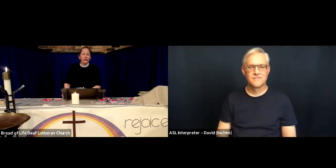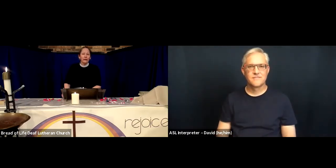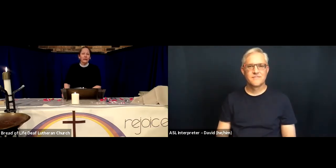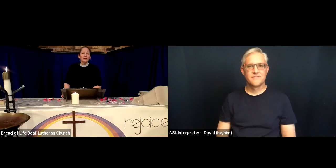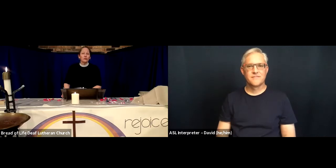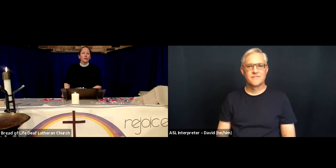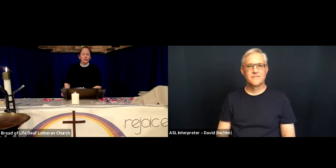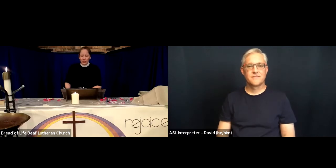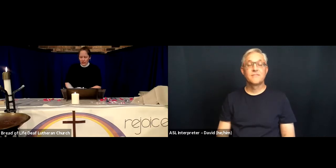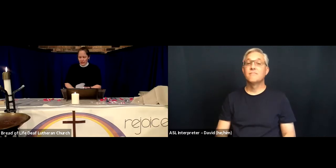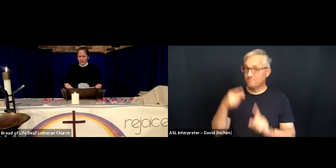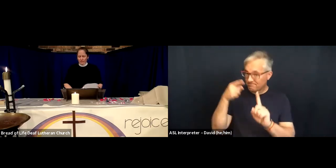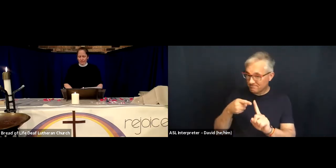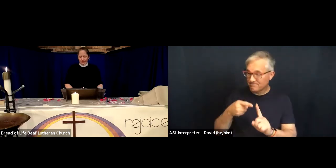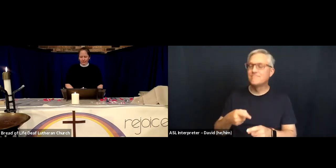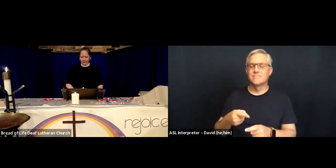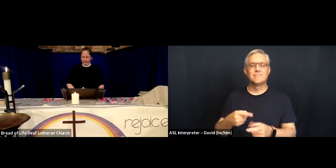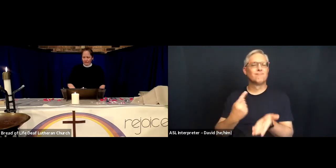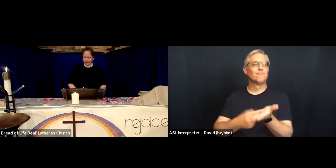Specifically, to trust Jesus.